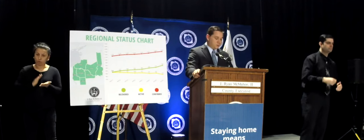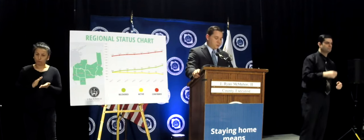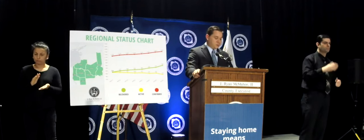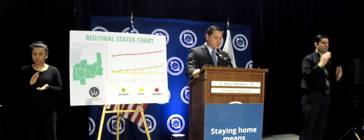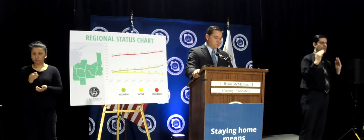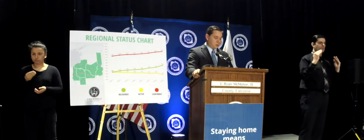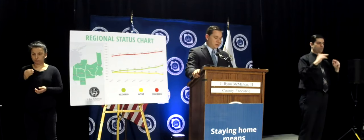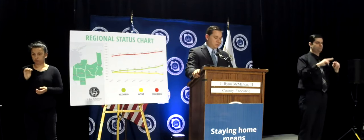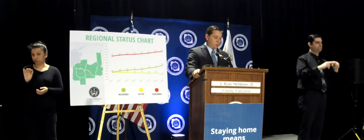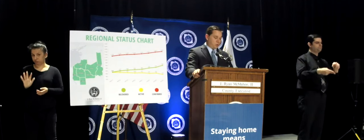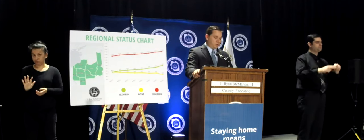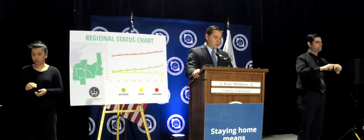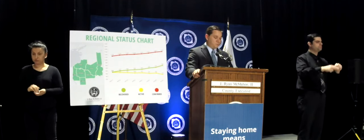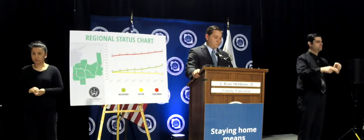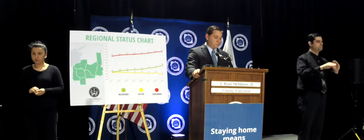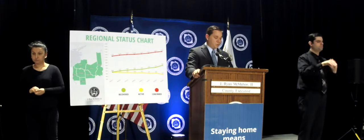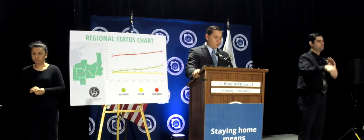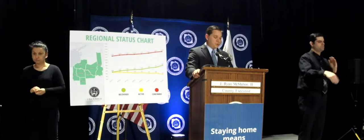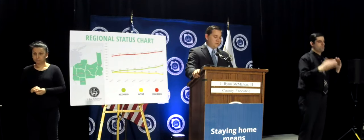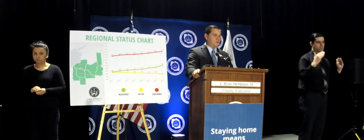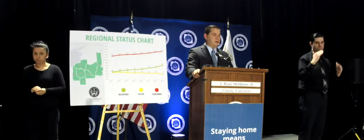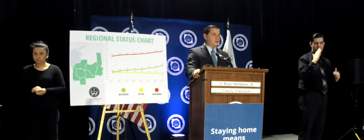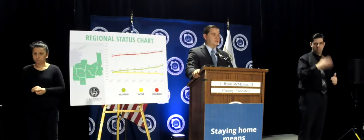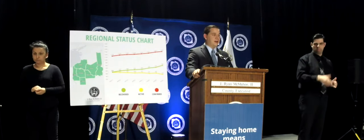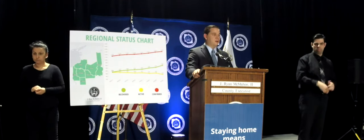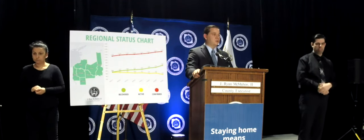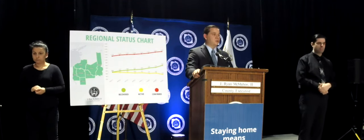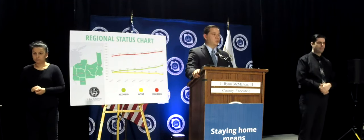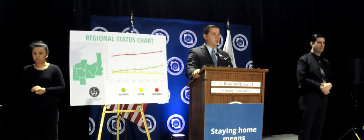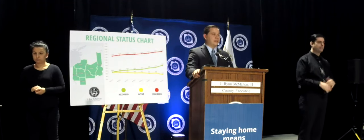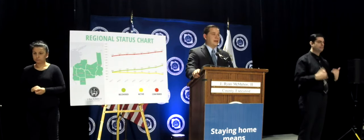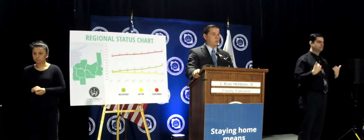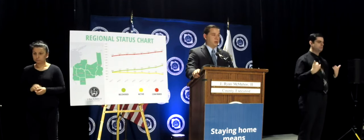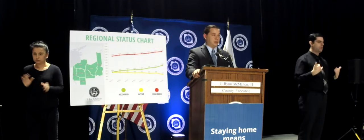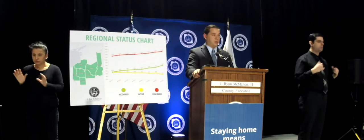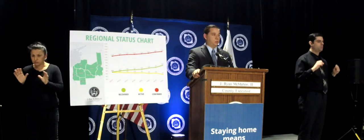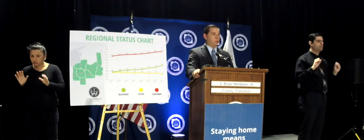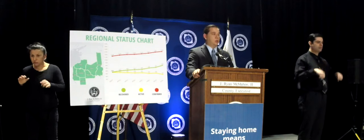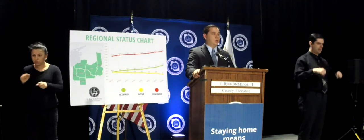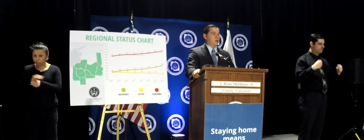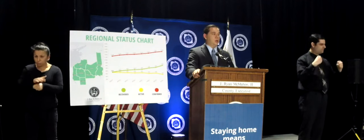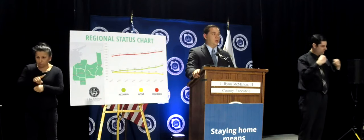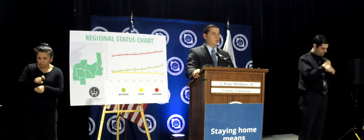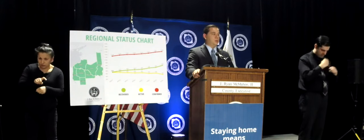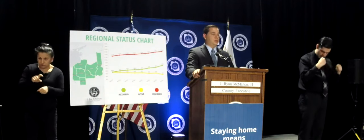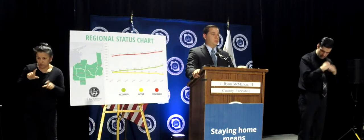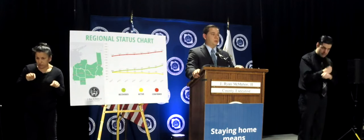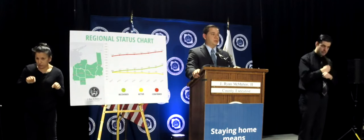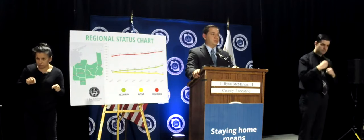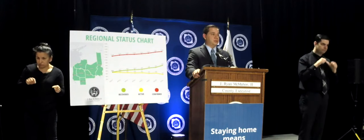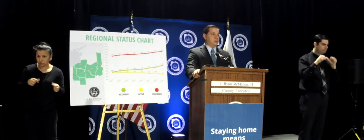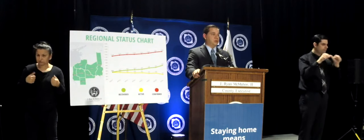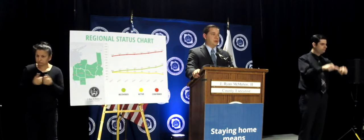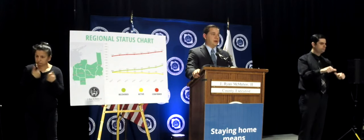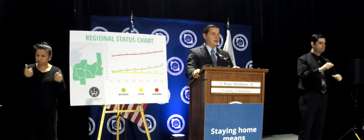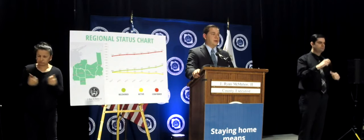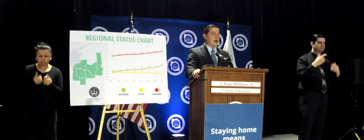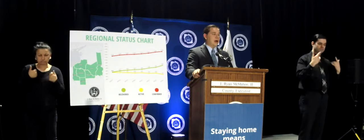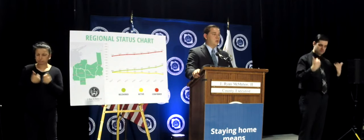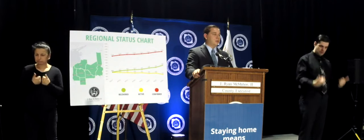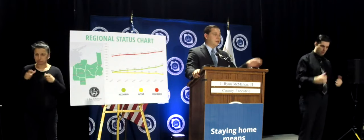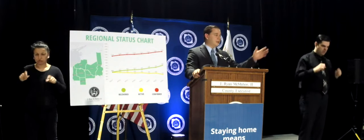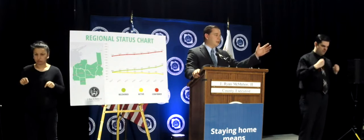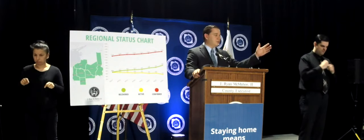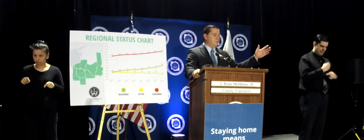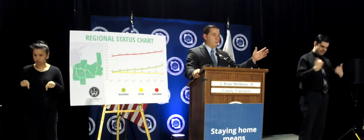now, we're at the point where we can fight this virus in real time right now. And we need to be able to continue to do that.